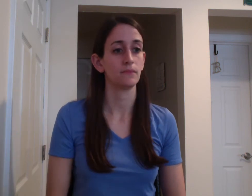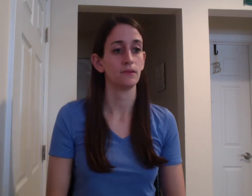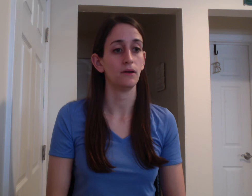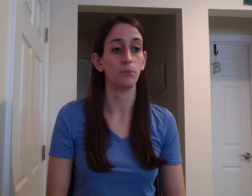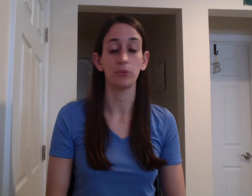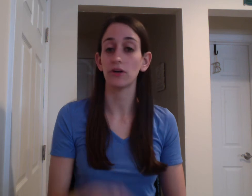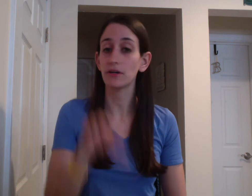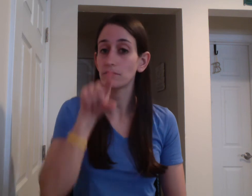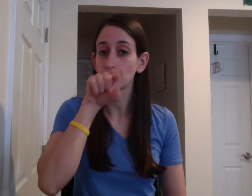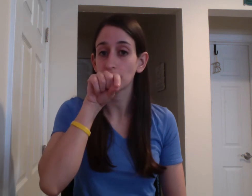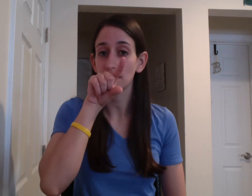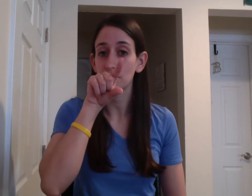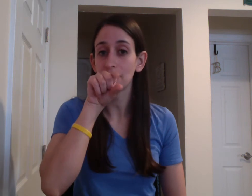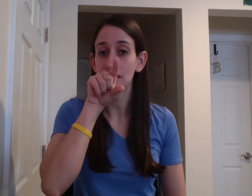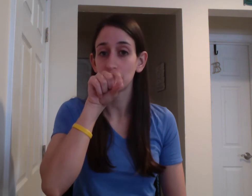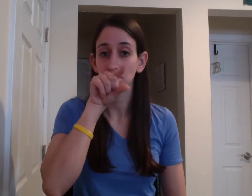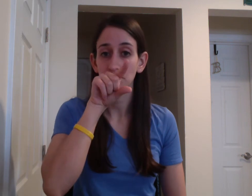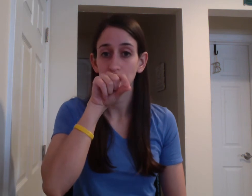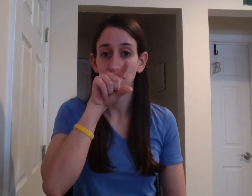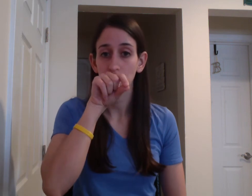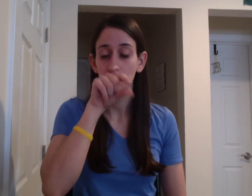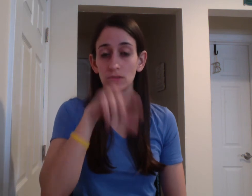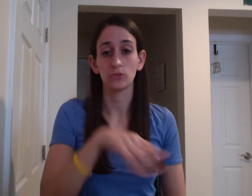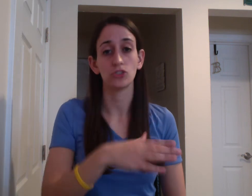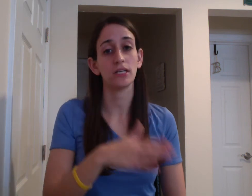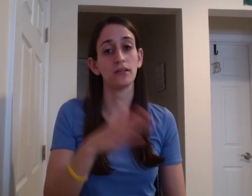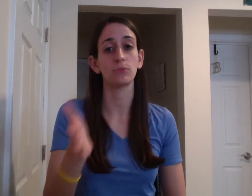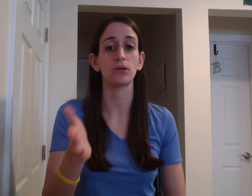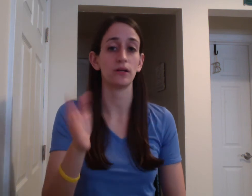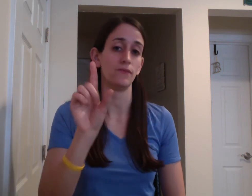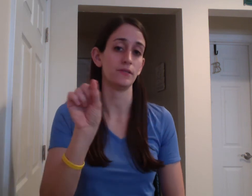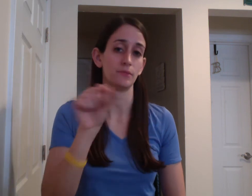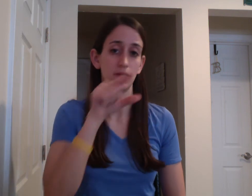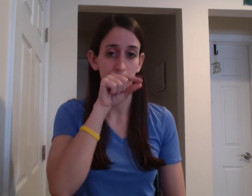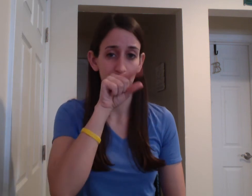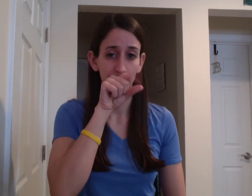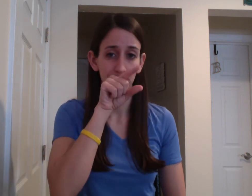A bird looks like their beak. So chicken and bird have the same sign.